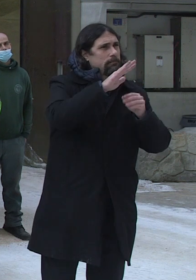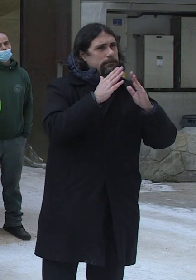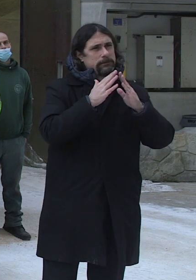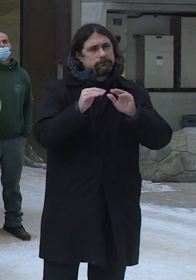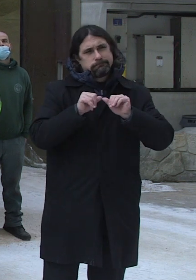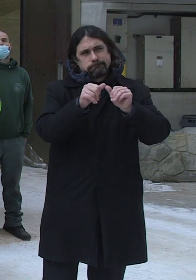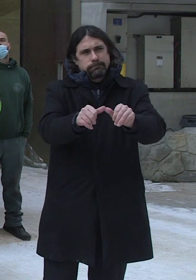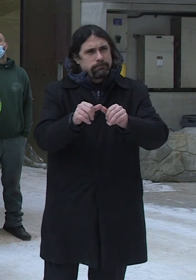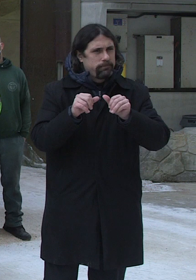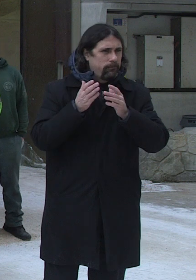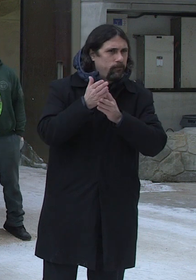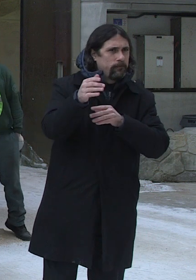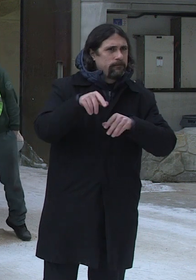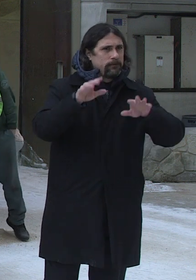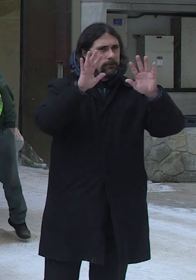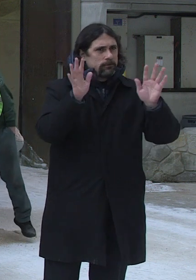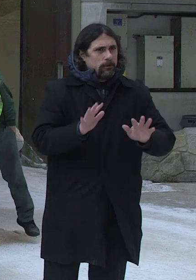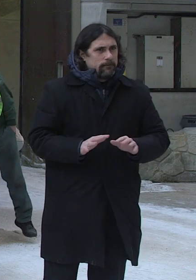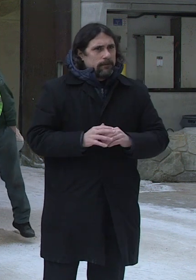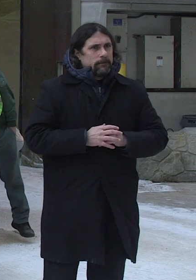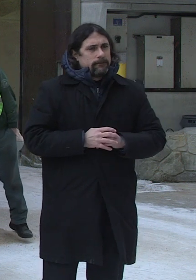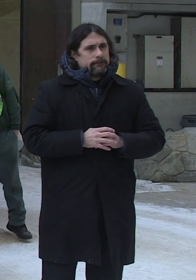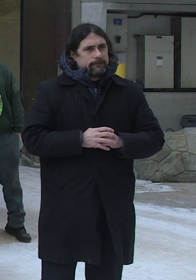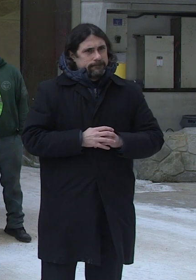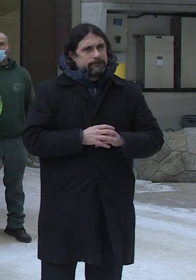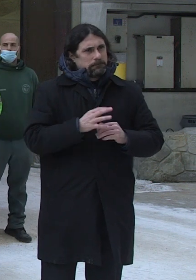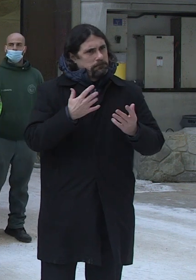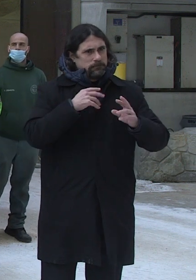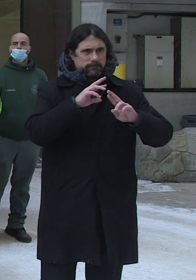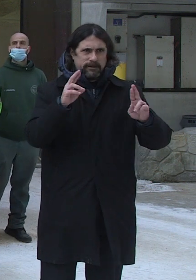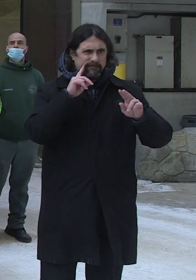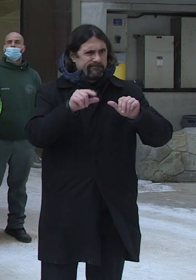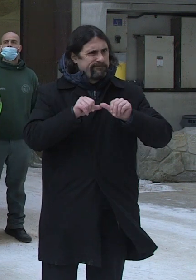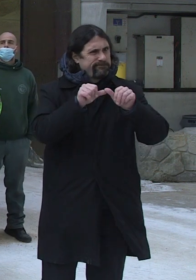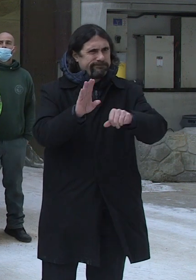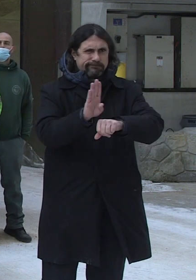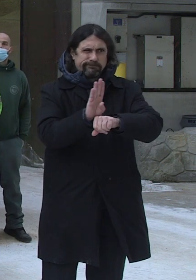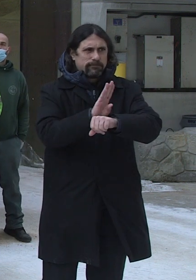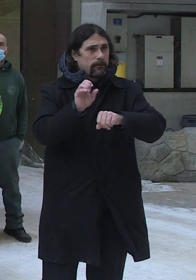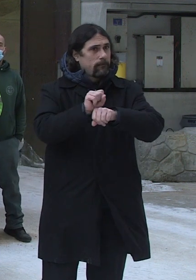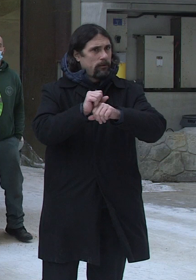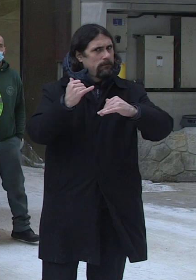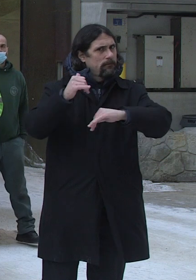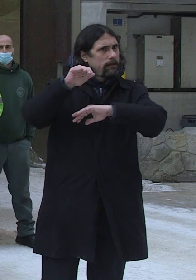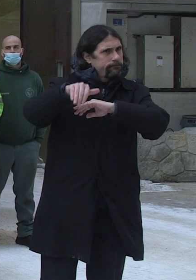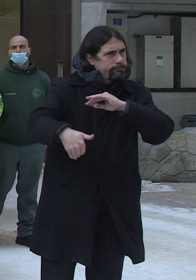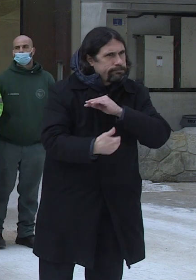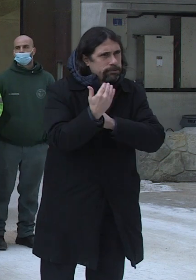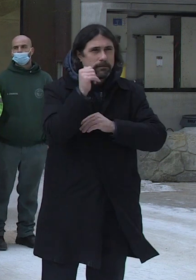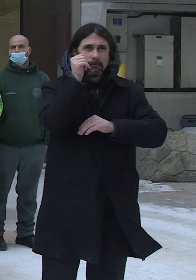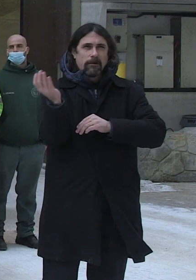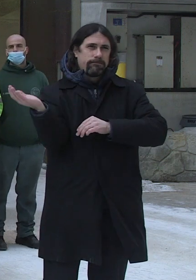is. So we ask for all New Yorkers to exercise extreme caution. Whether you're out there walking or however